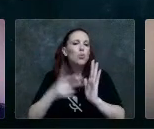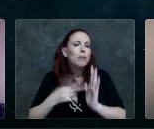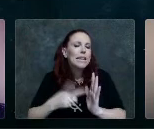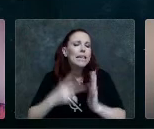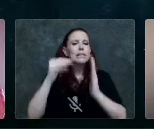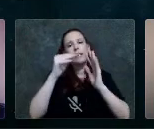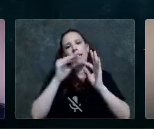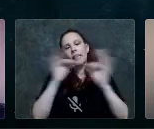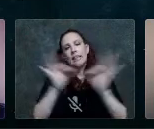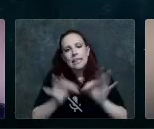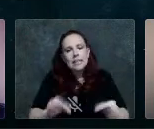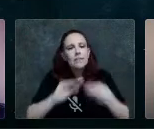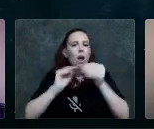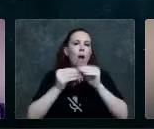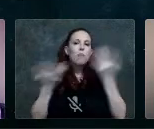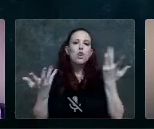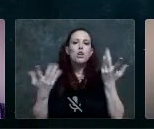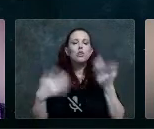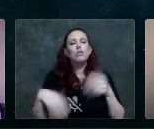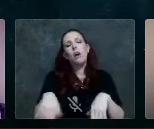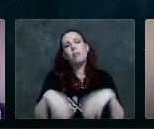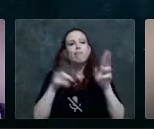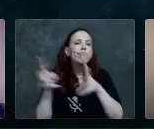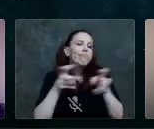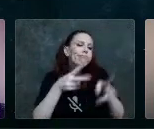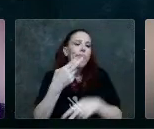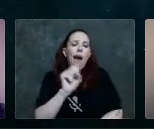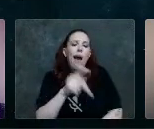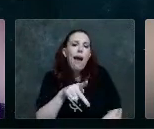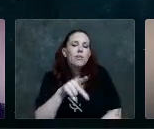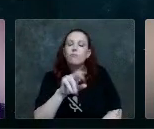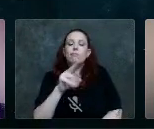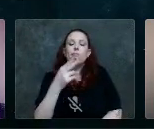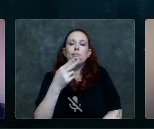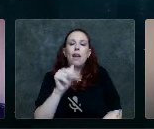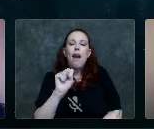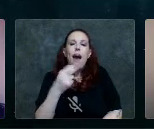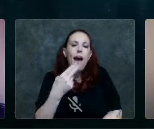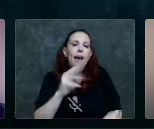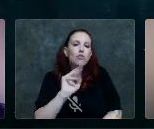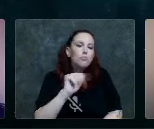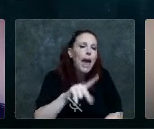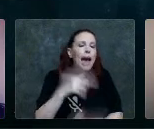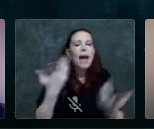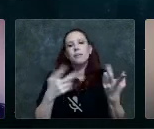iterate through this array, pop everything into a hash map where the value, the number that might be duplicated is the key.